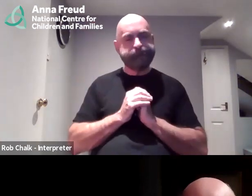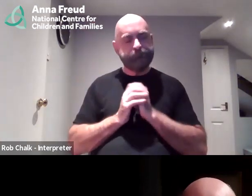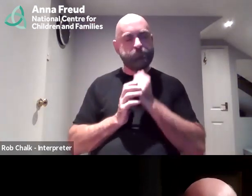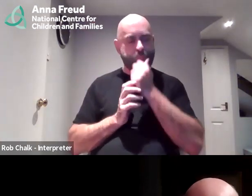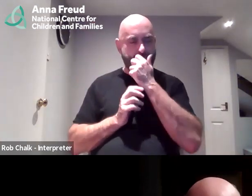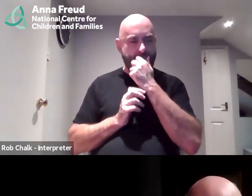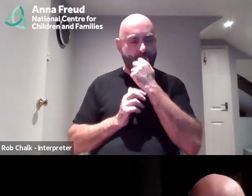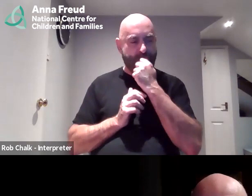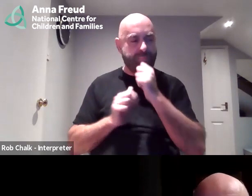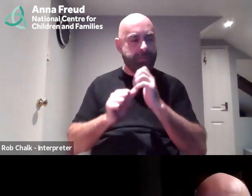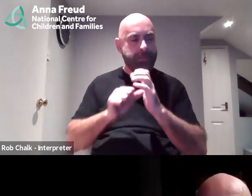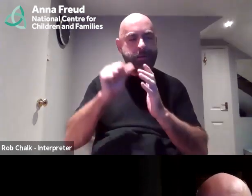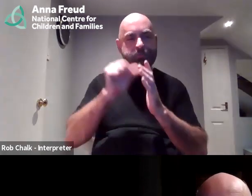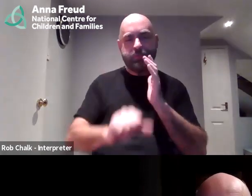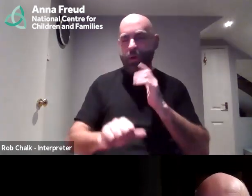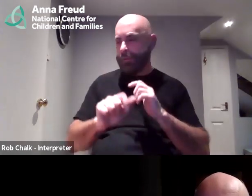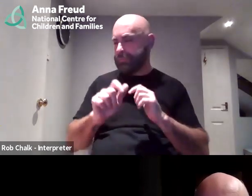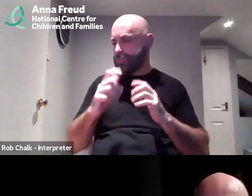you start wondering